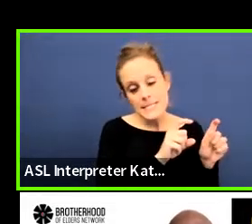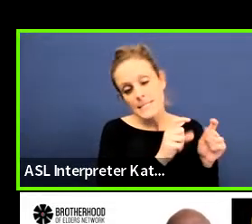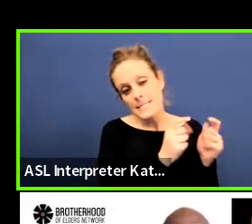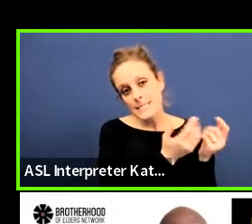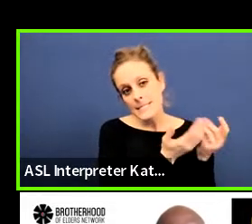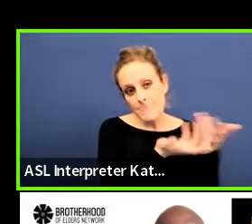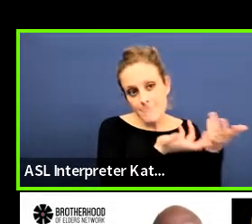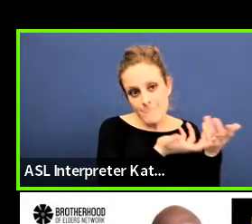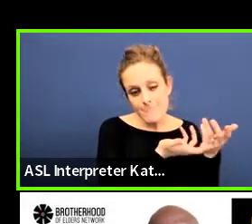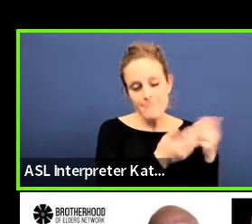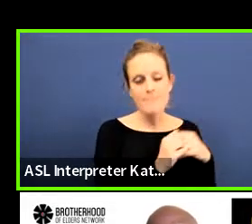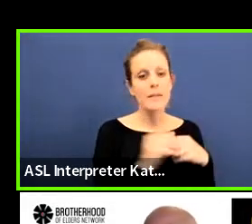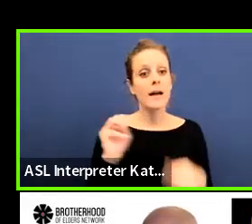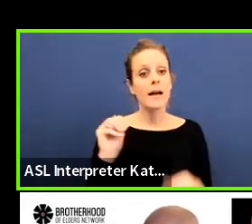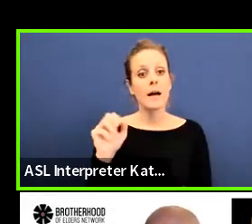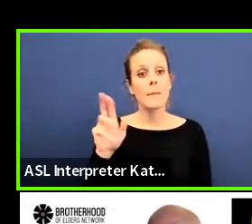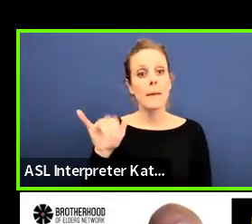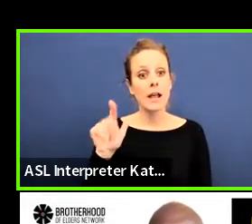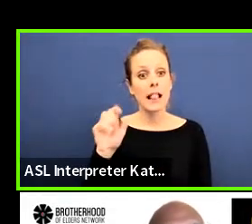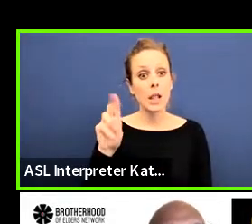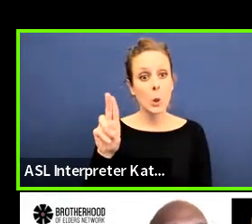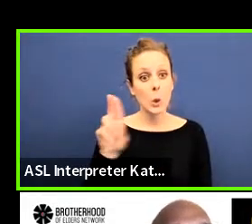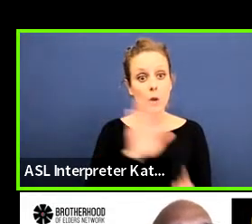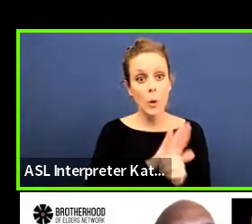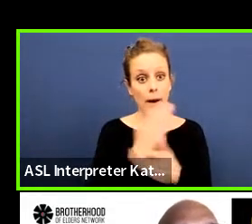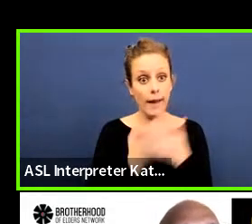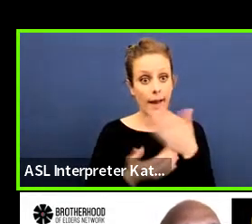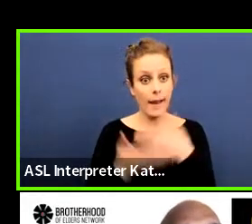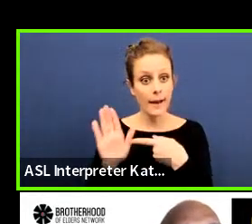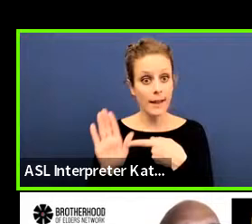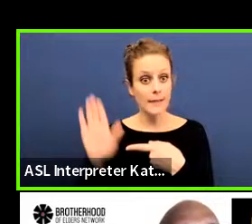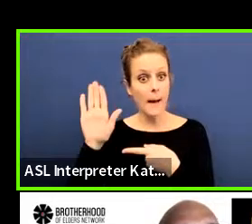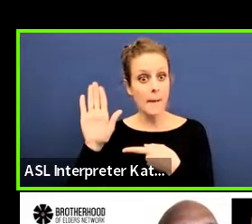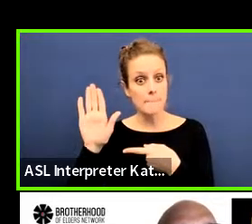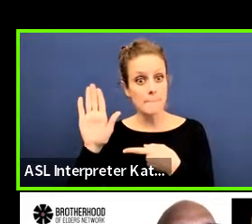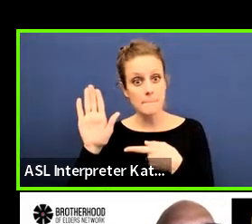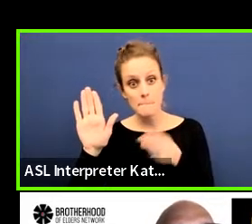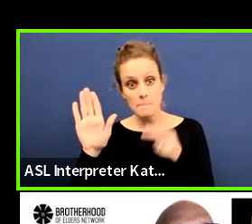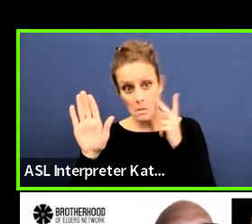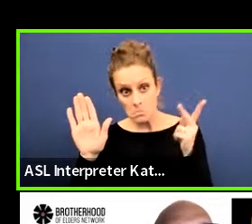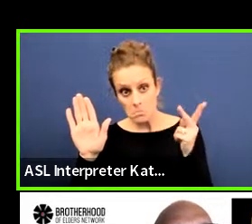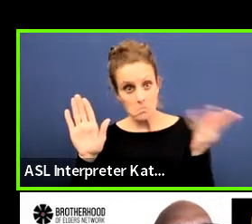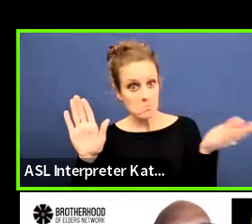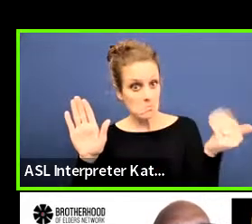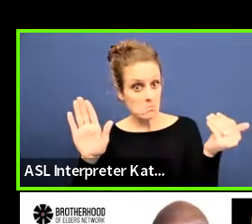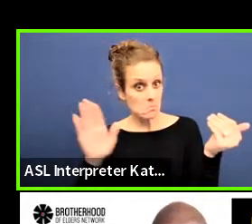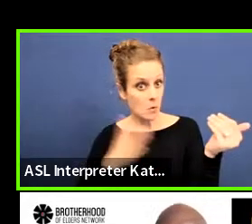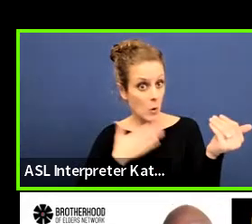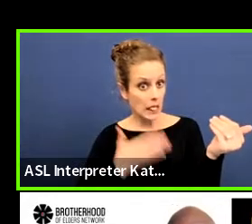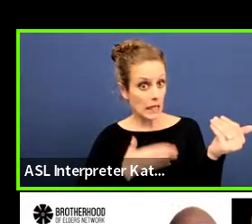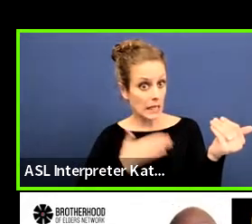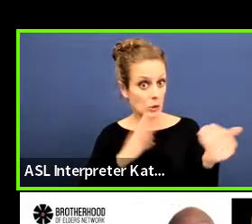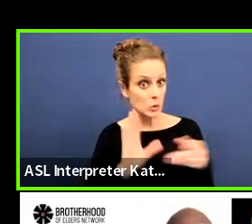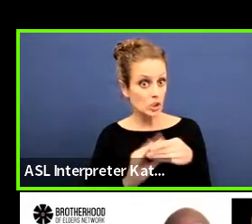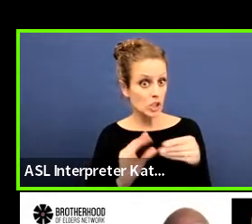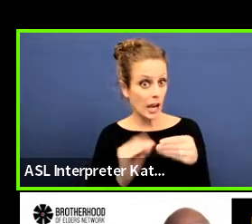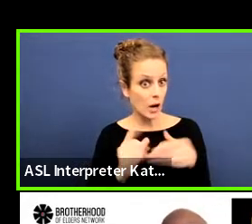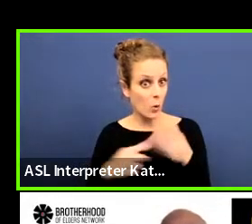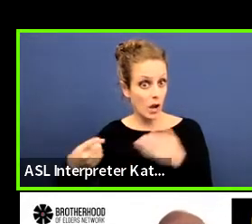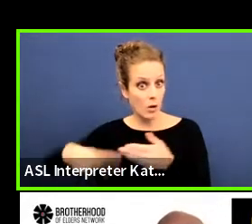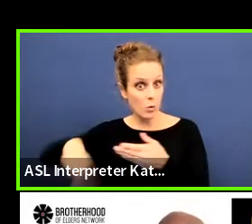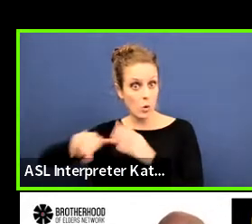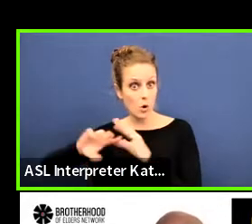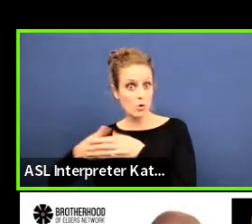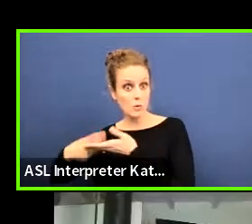But Mary Lou, your hand is up, so I'm going to use that as an opportunity to see if you would be willing to share some of the things that we talked